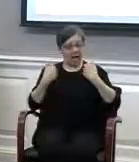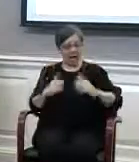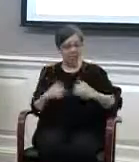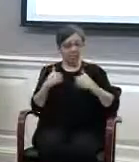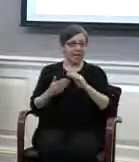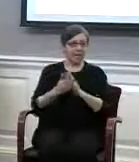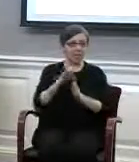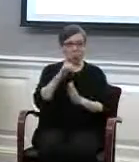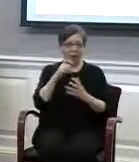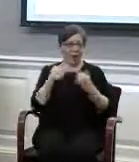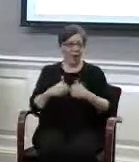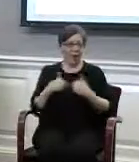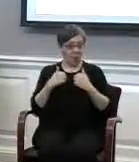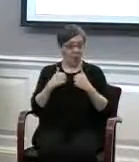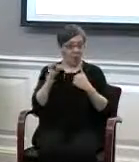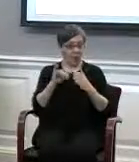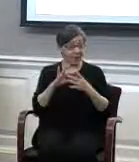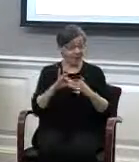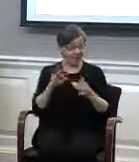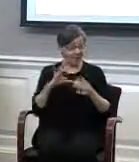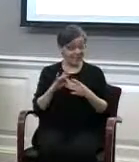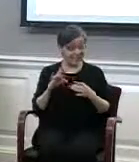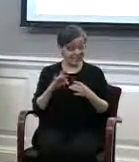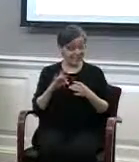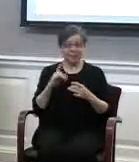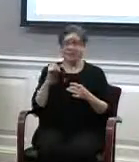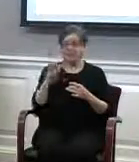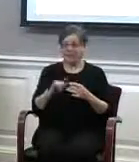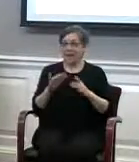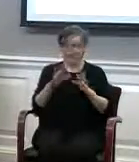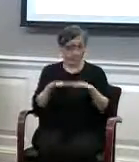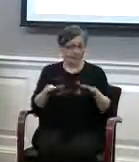want. So these kind of messages that the children,